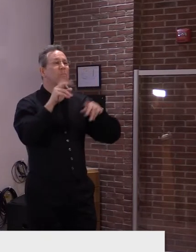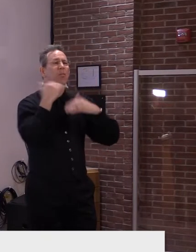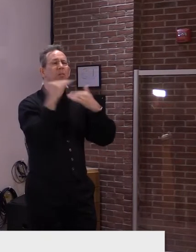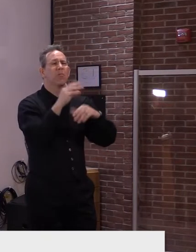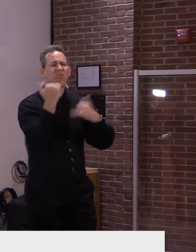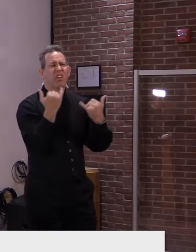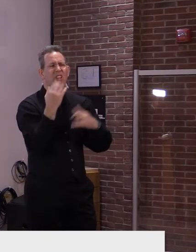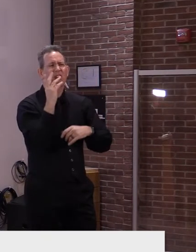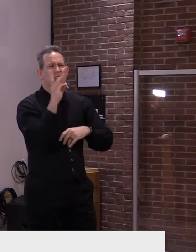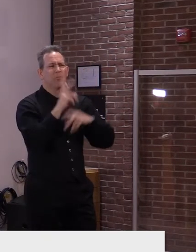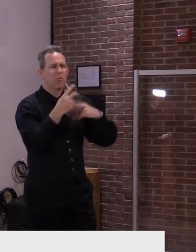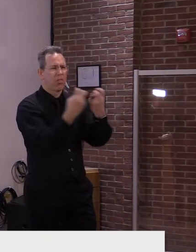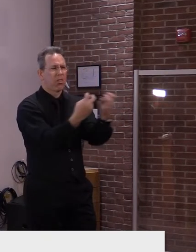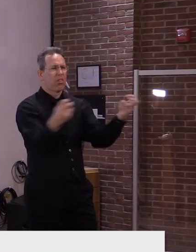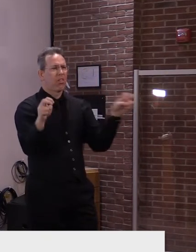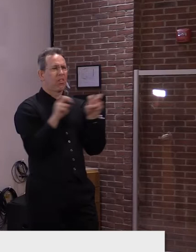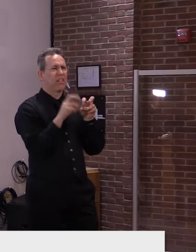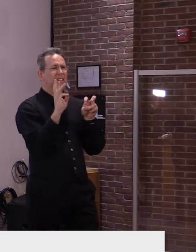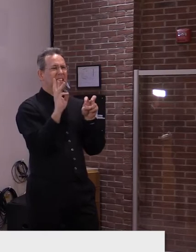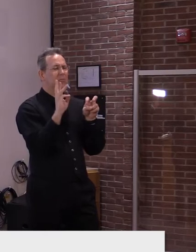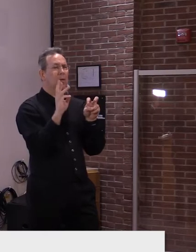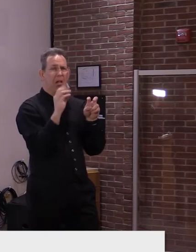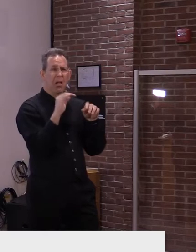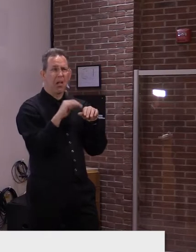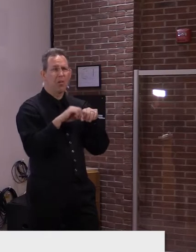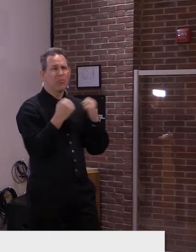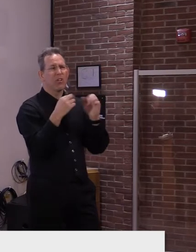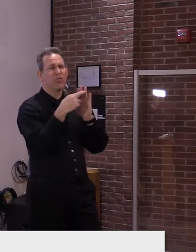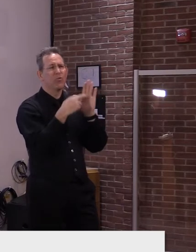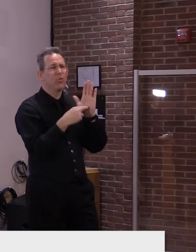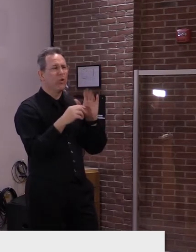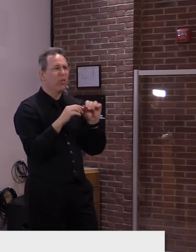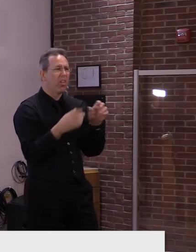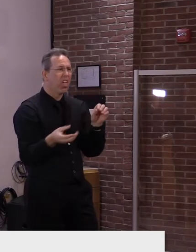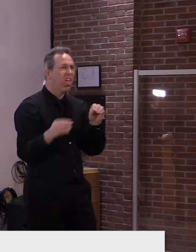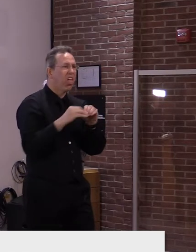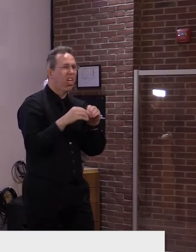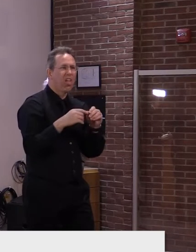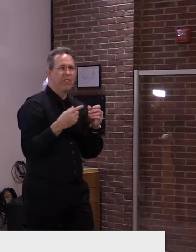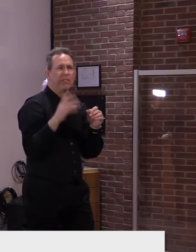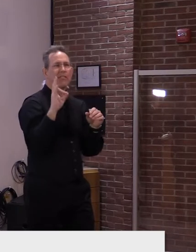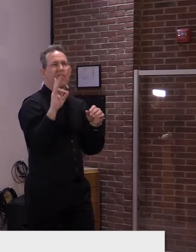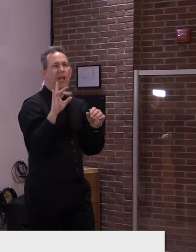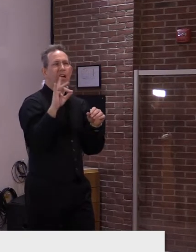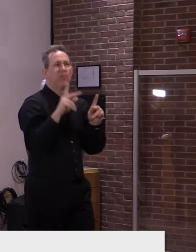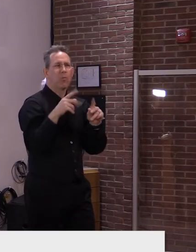or a bar that maybe wouldn't otherwise be able to open. And I think a lot of this is coming